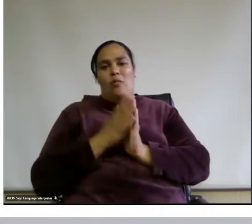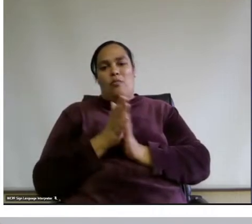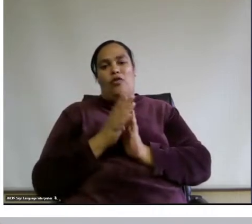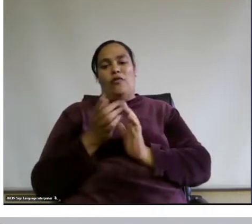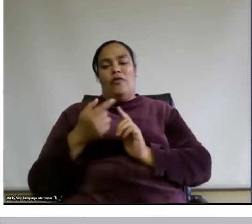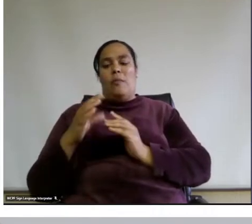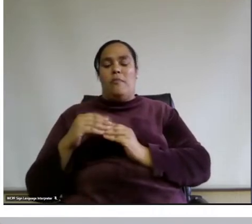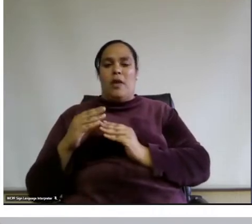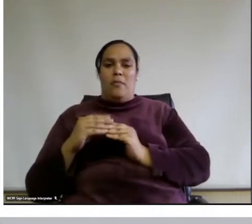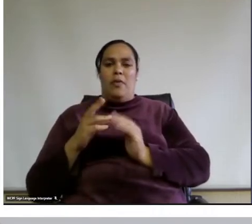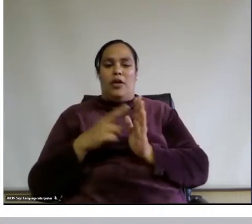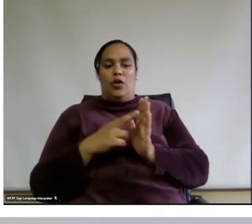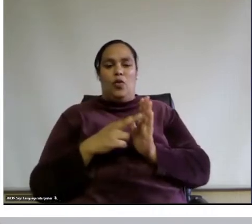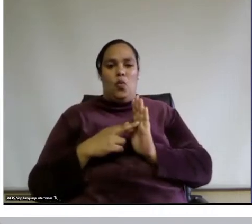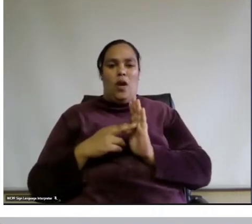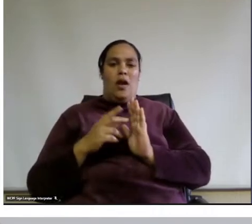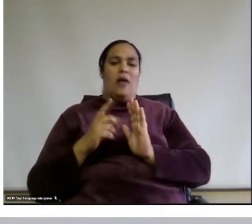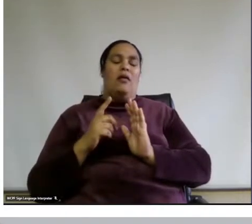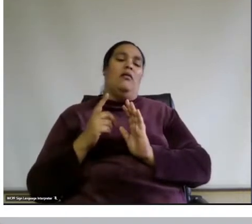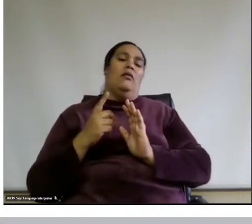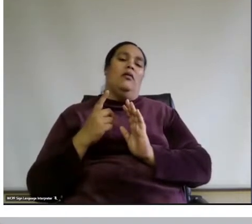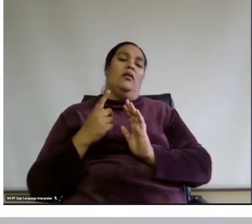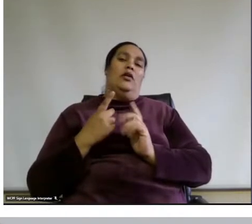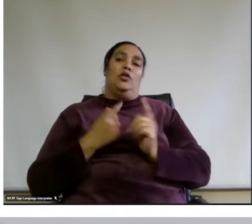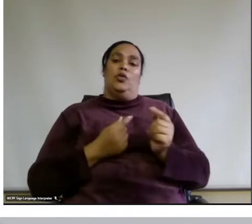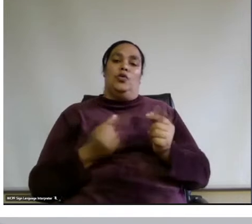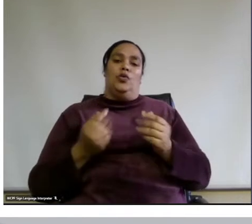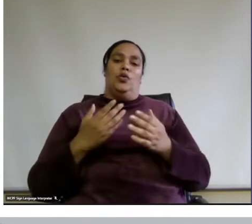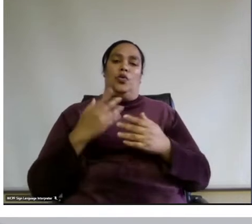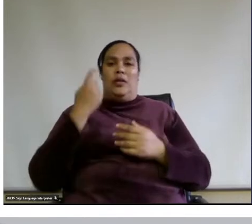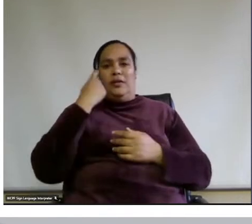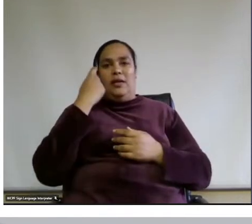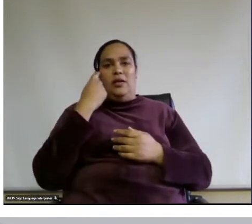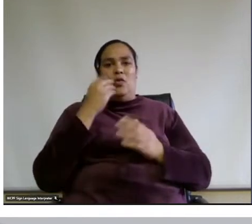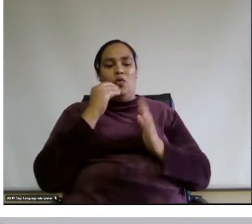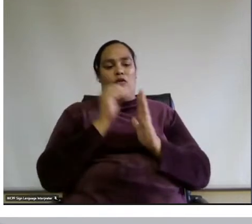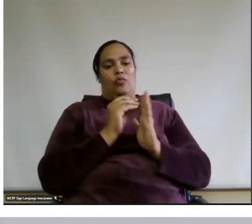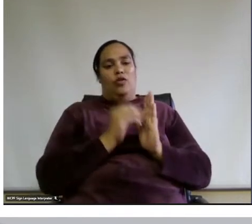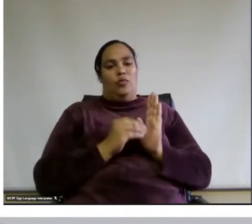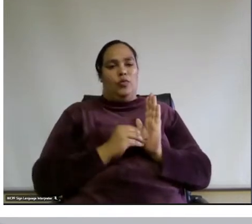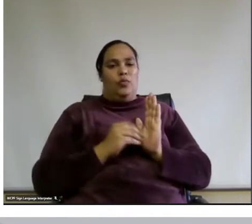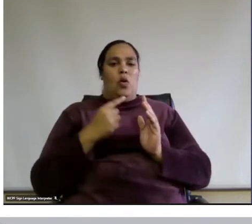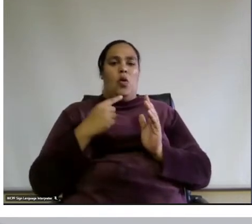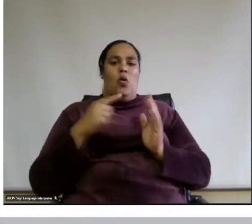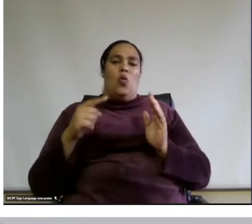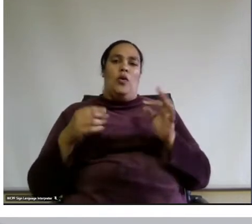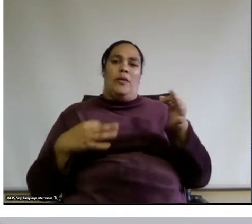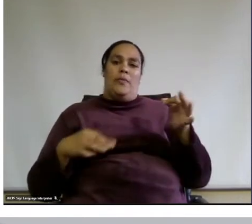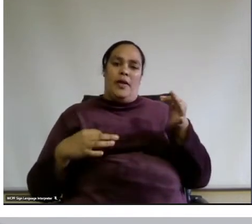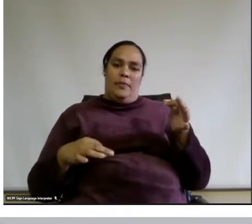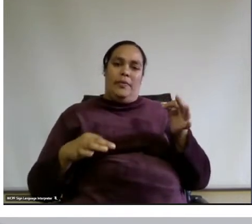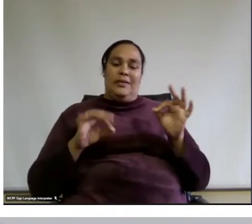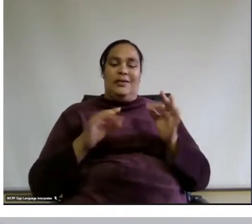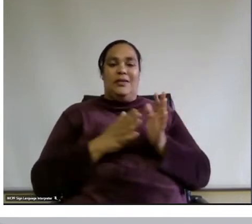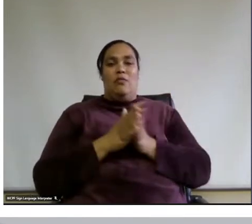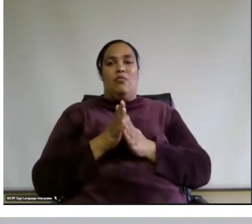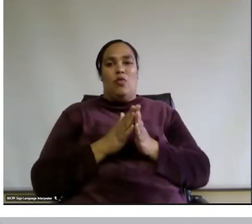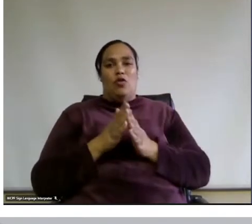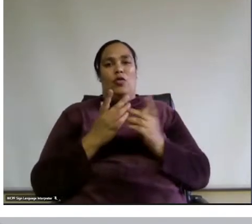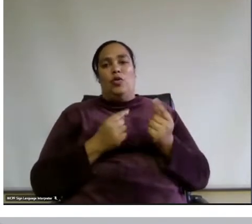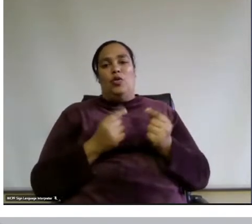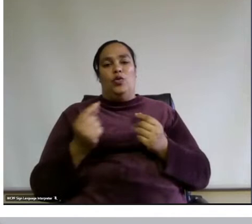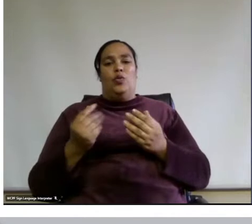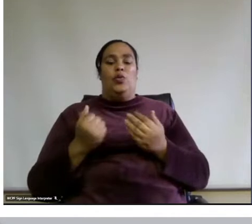members are required to be delivered to the secretary for placing it onto the order paper. These motions have been